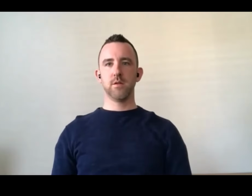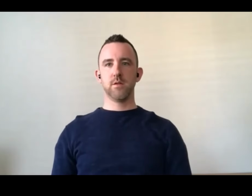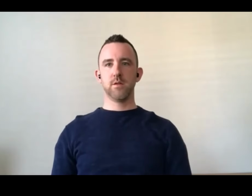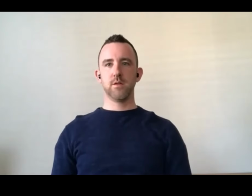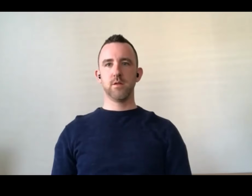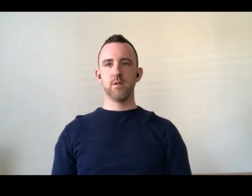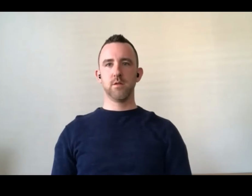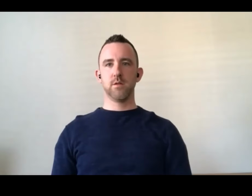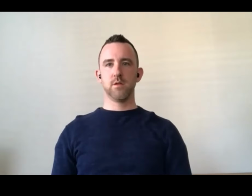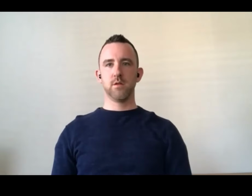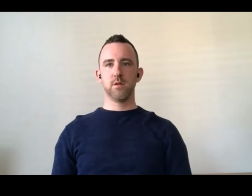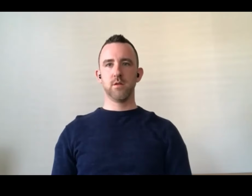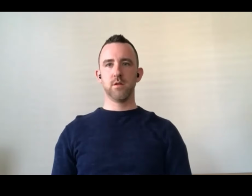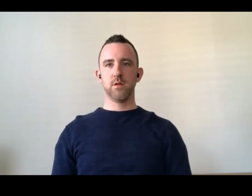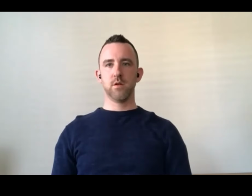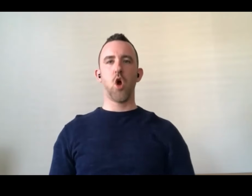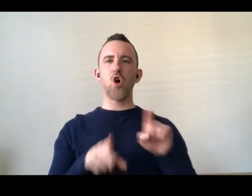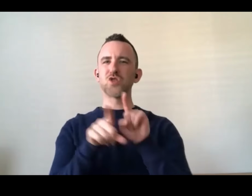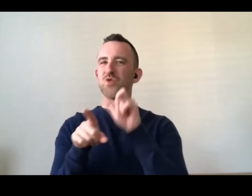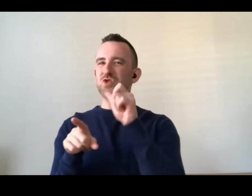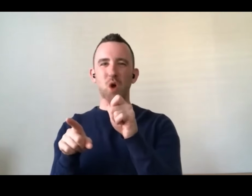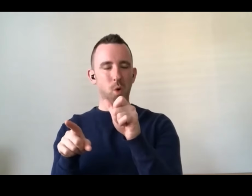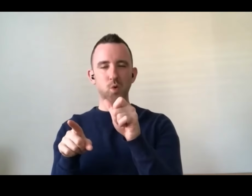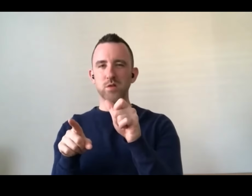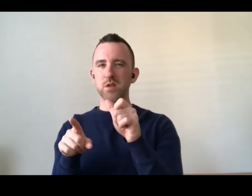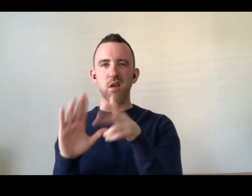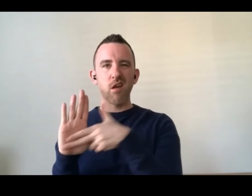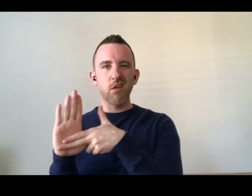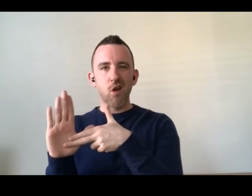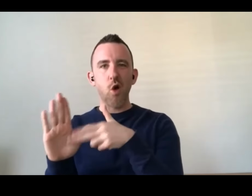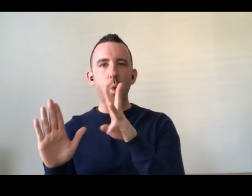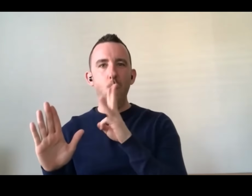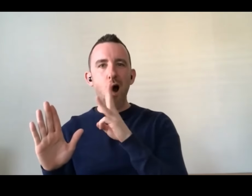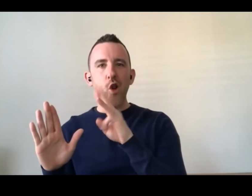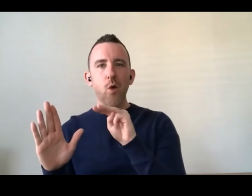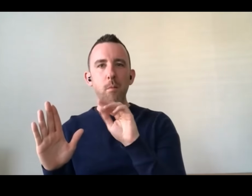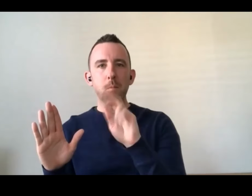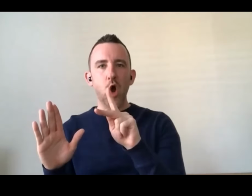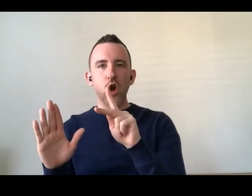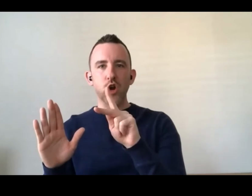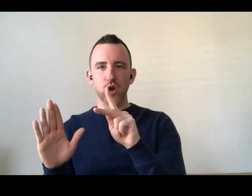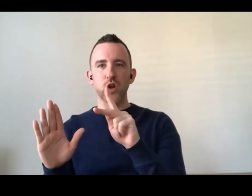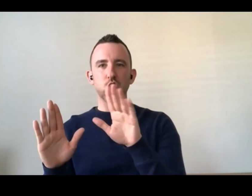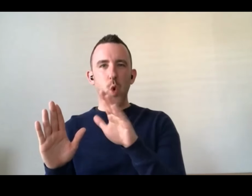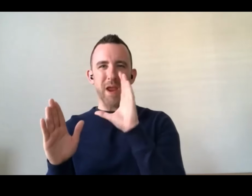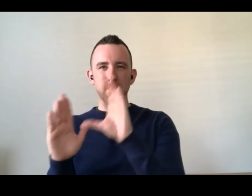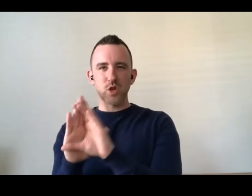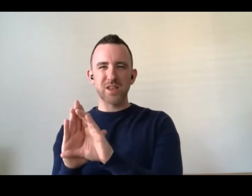Don't watermark your images. There's a few reasons for this. I know this has gone back and forth.